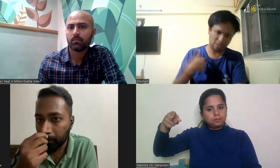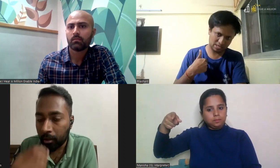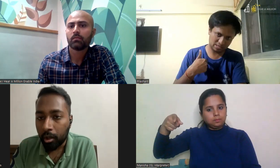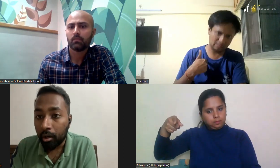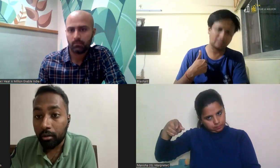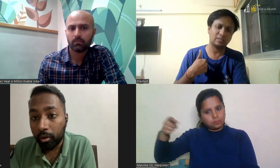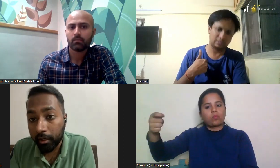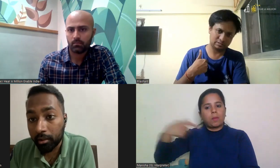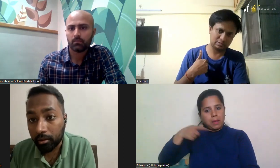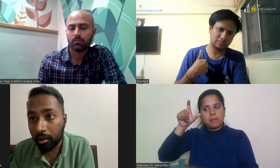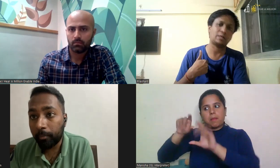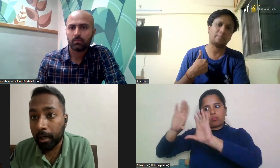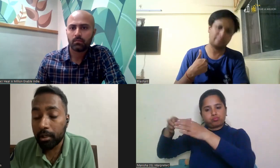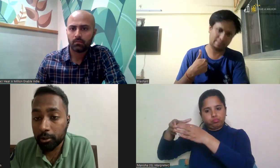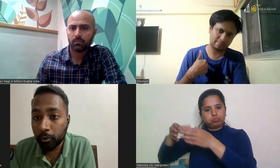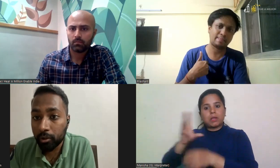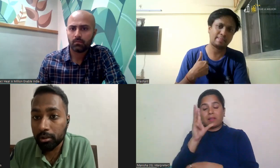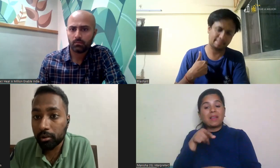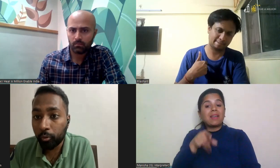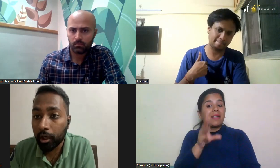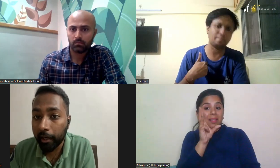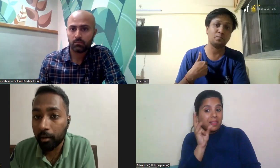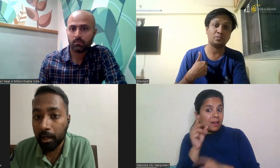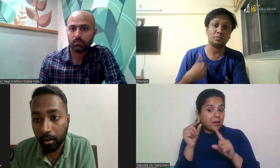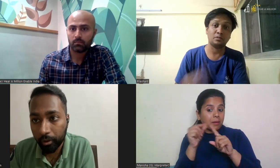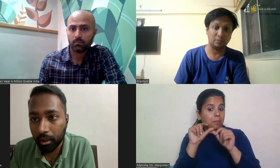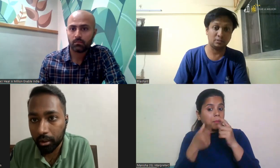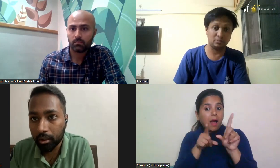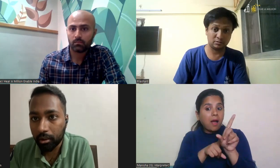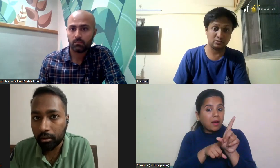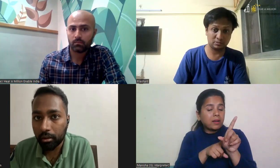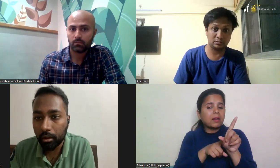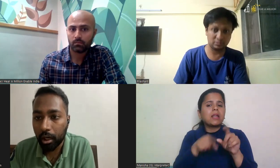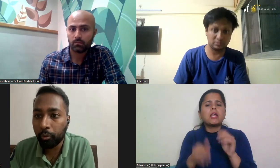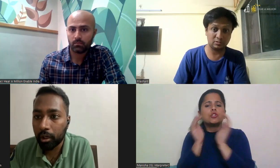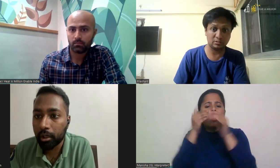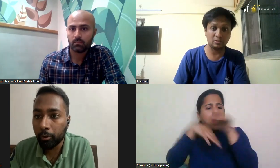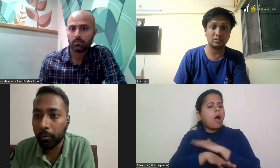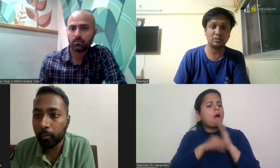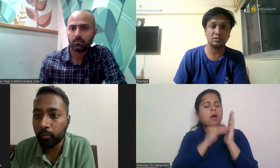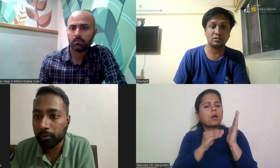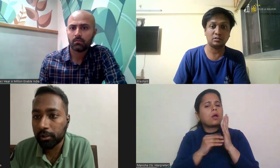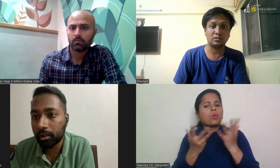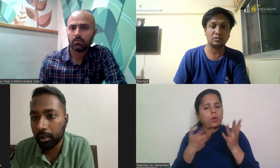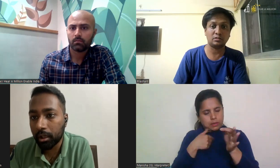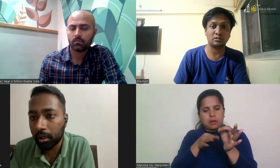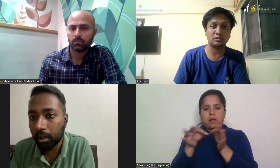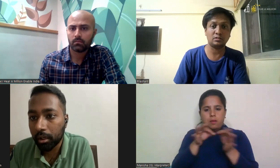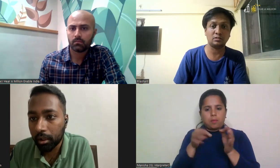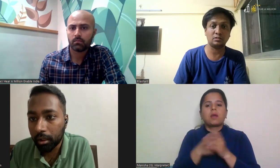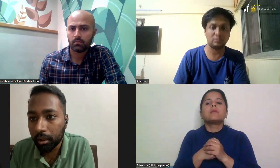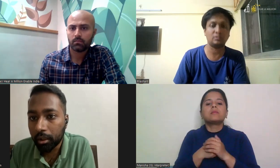Okay. In third party insurance, what can be covered? I would like to say